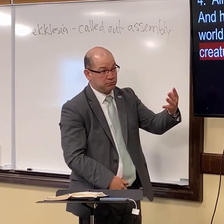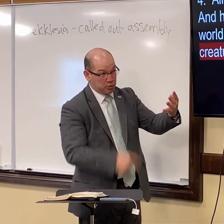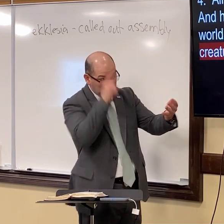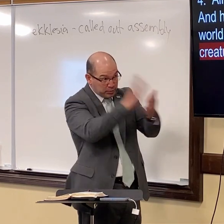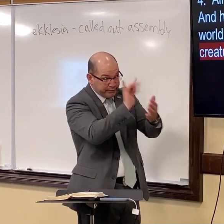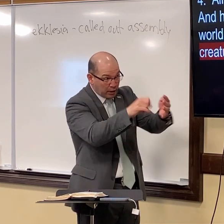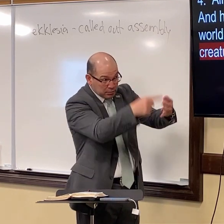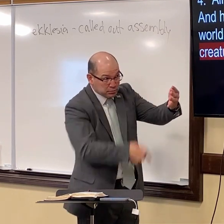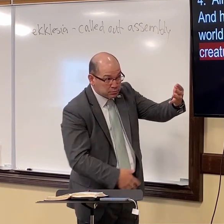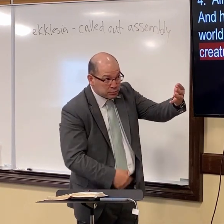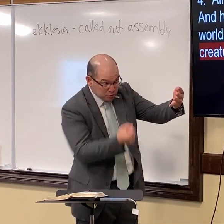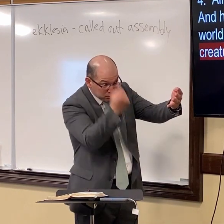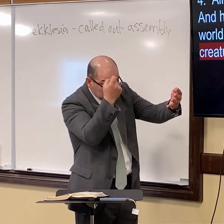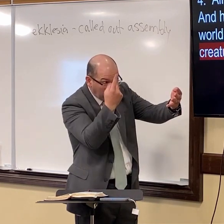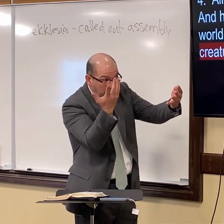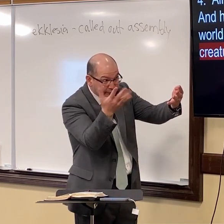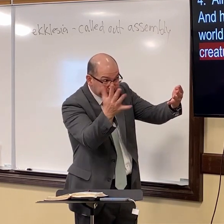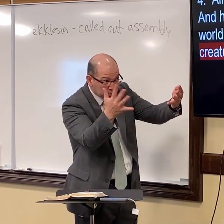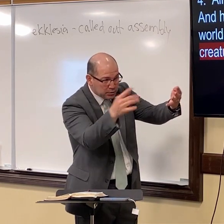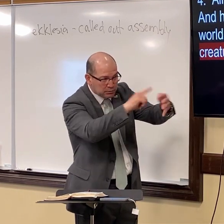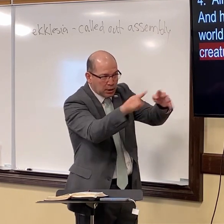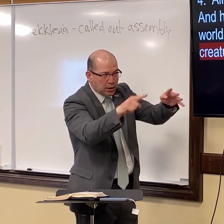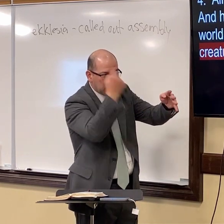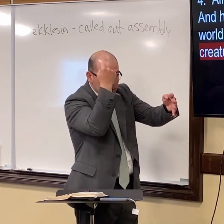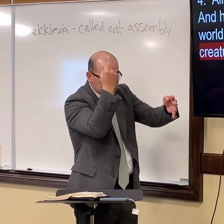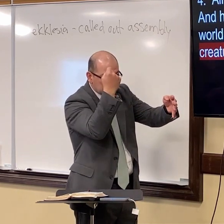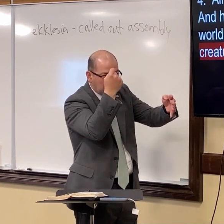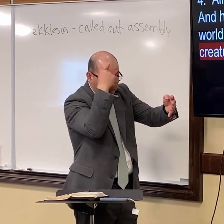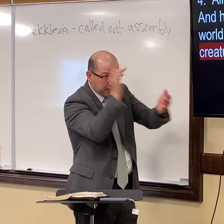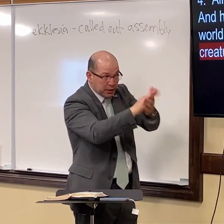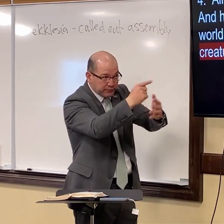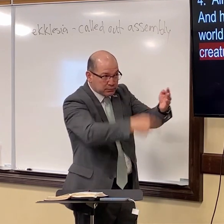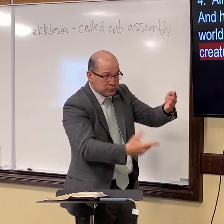believe these things we just talked about? Do you understand them and believe them? Yeah?